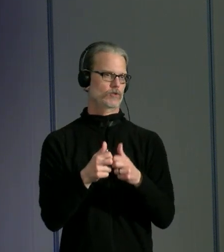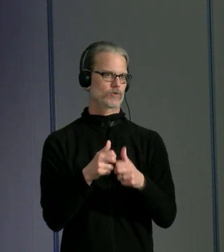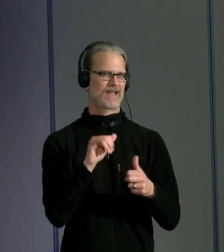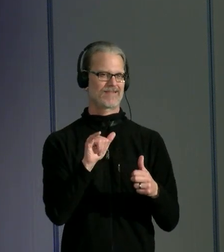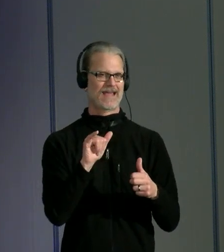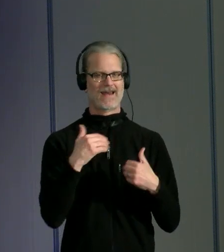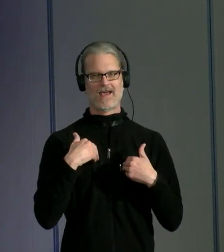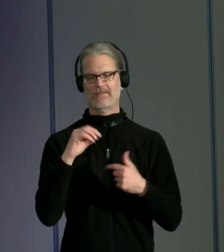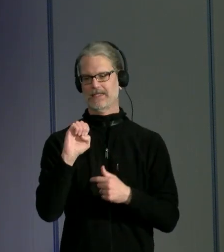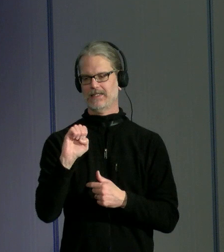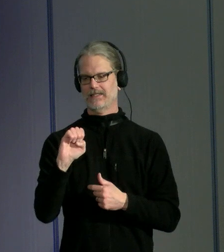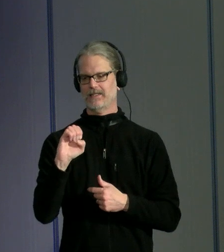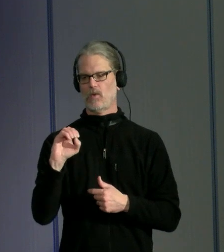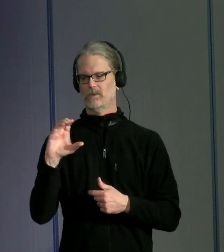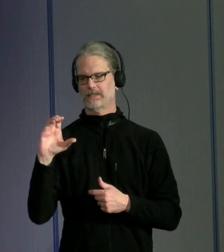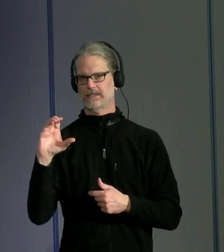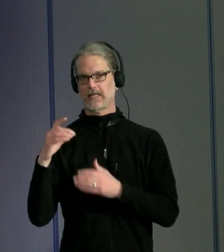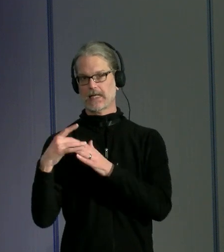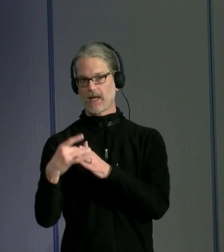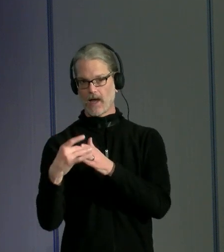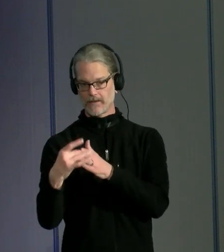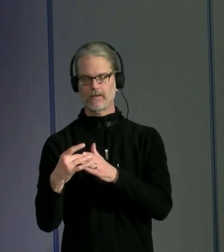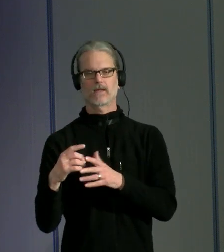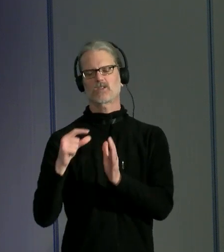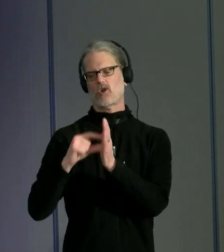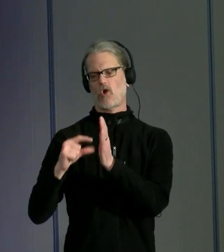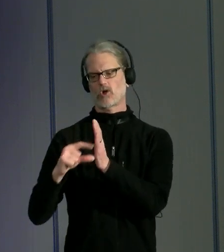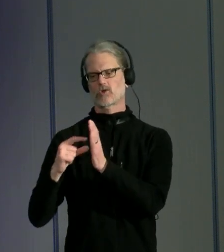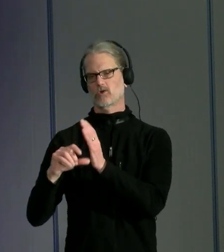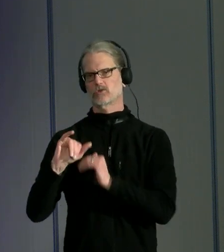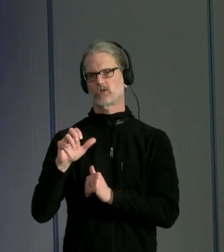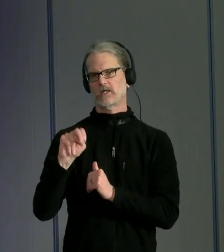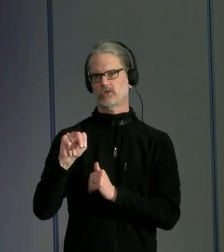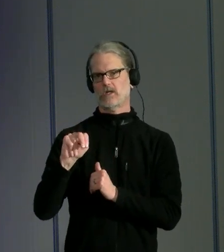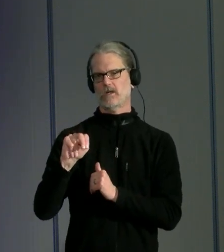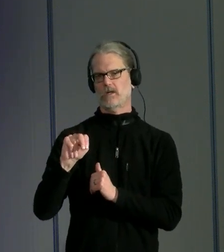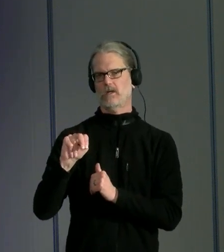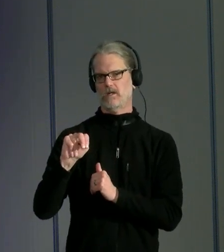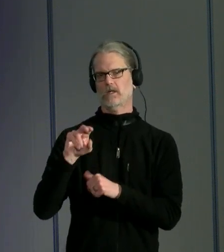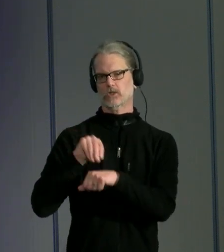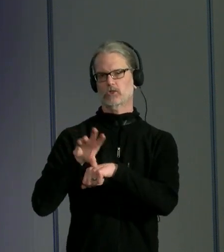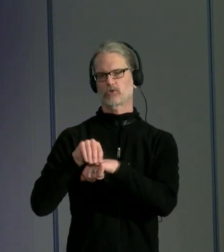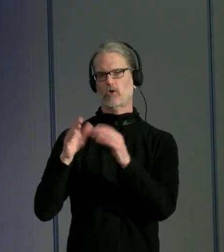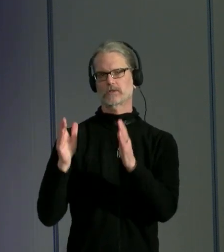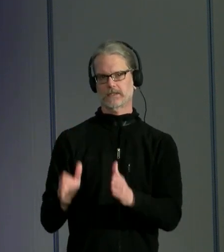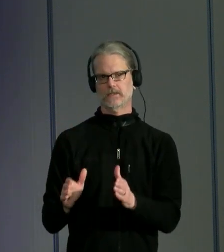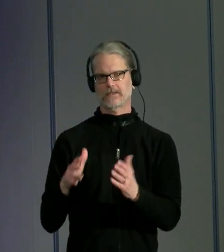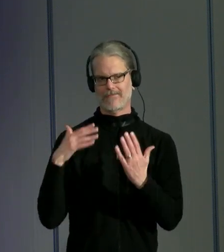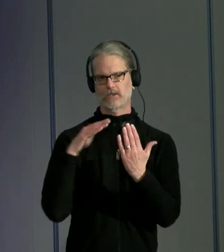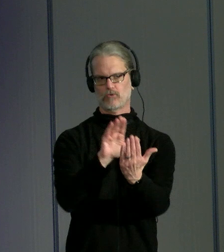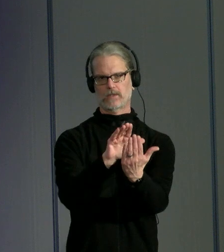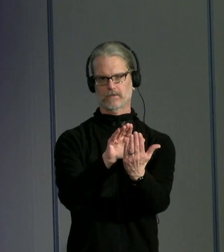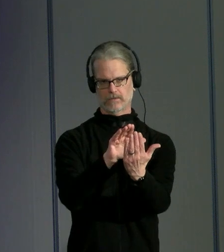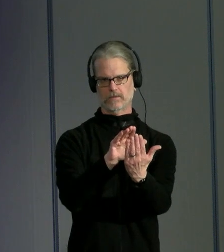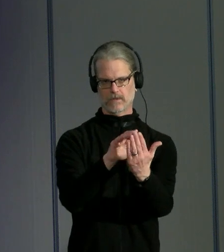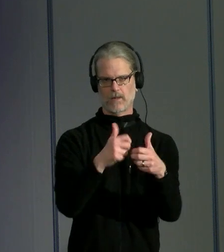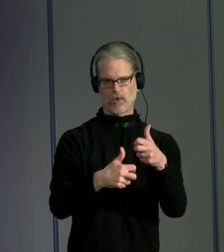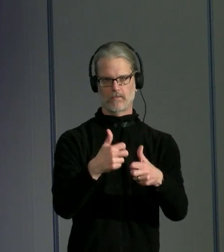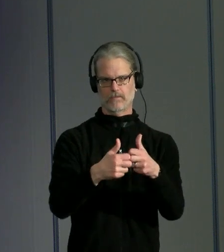EEOC guidances and articles that Jan consultants have written to address those issues within the